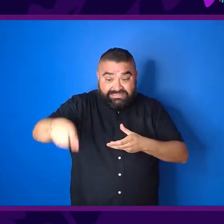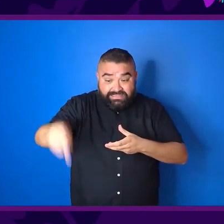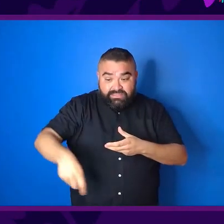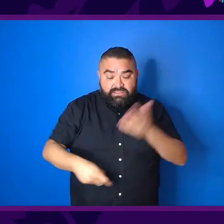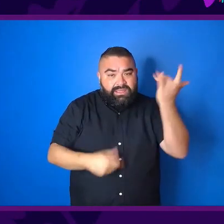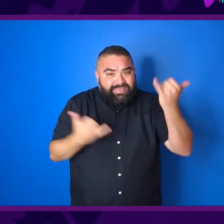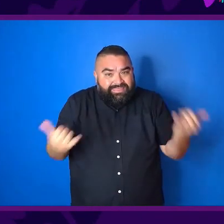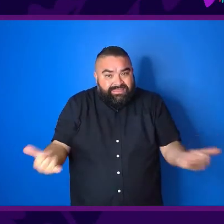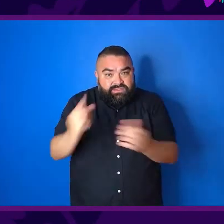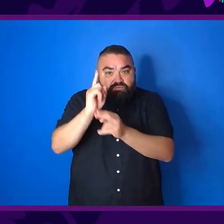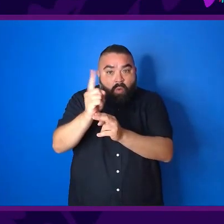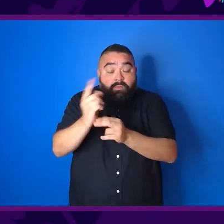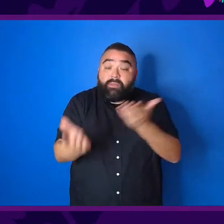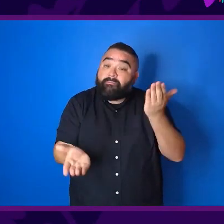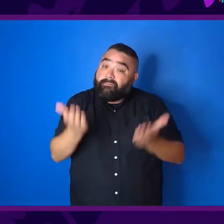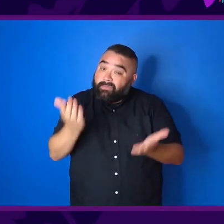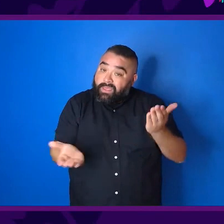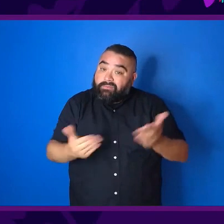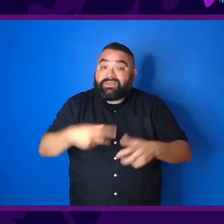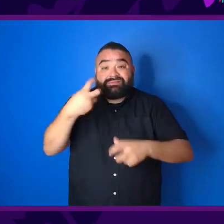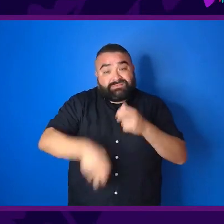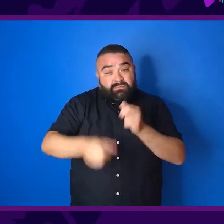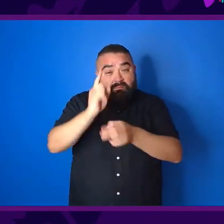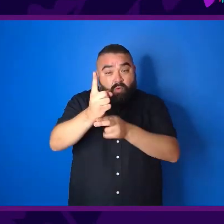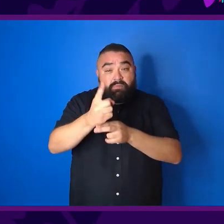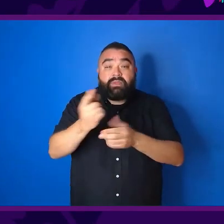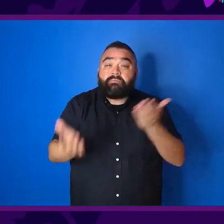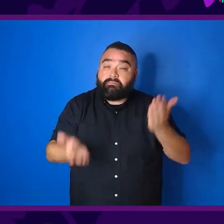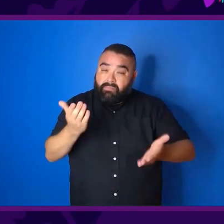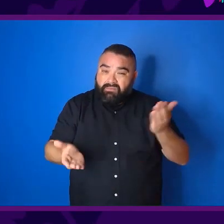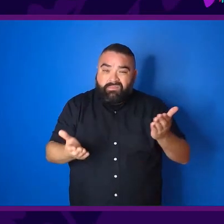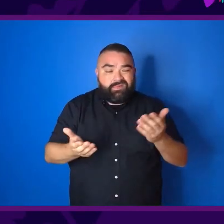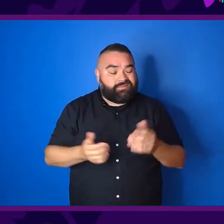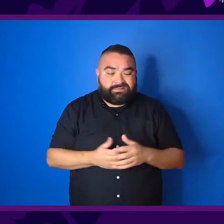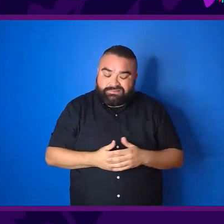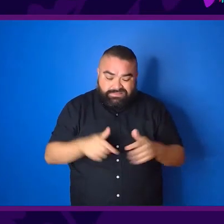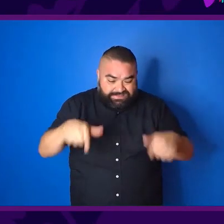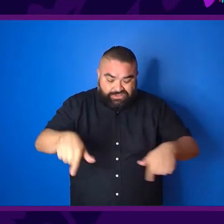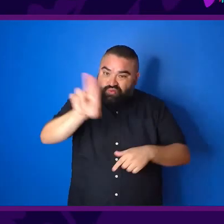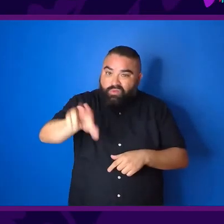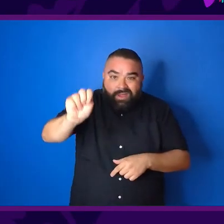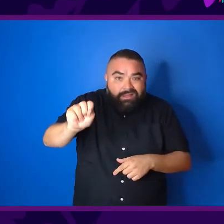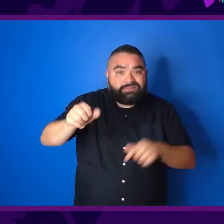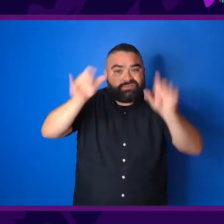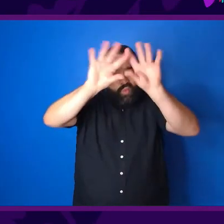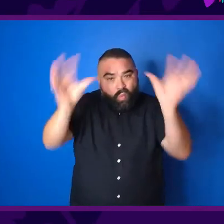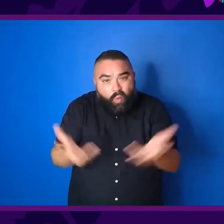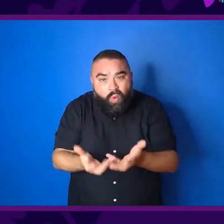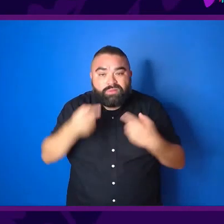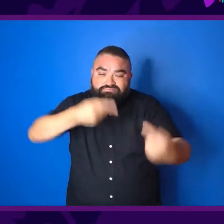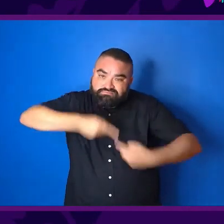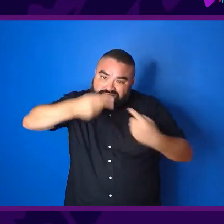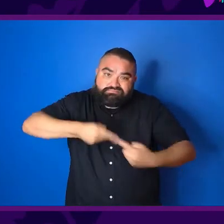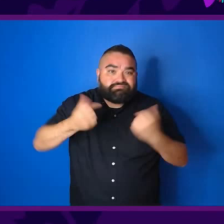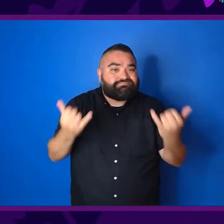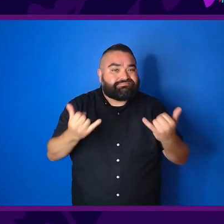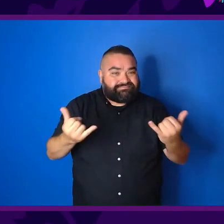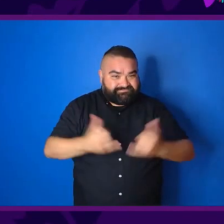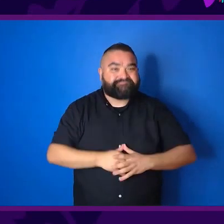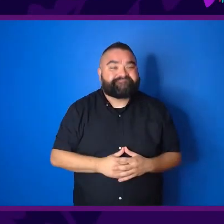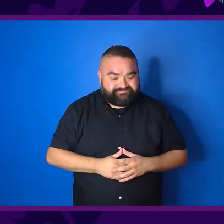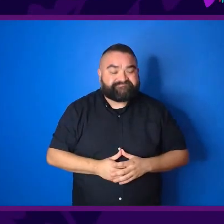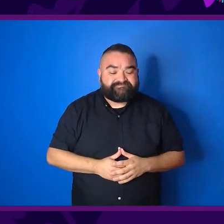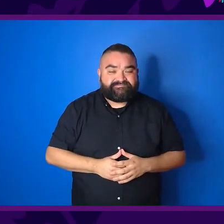be a very difficult moment for people in the country, in the world. But hey, Dolores,